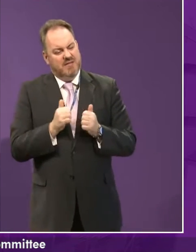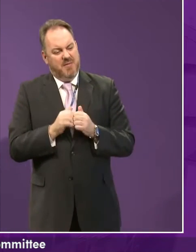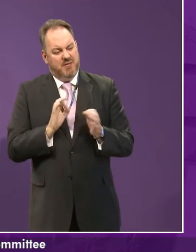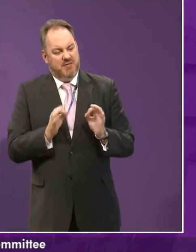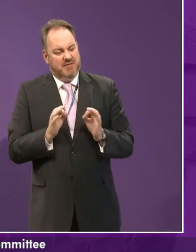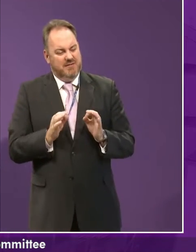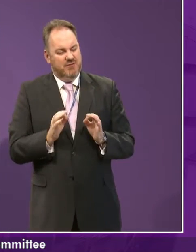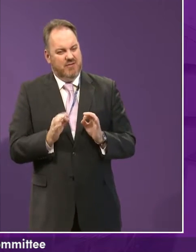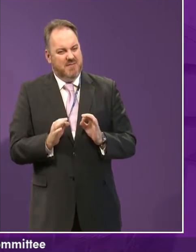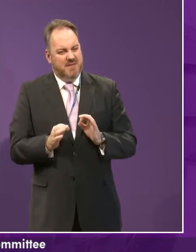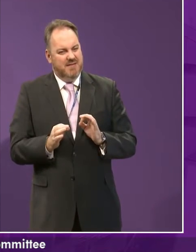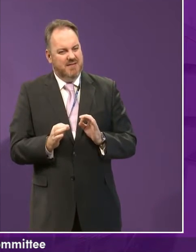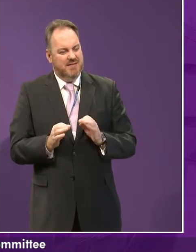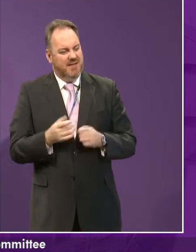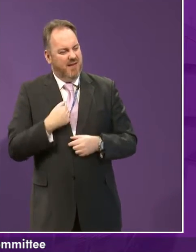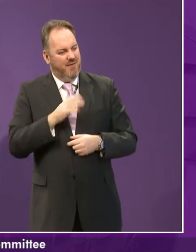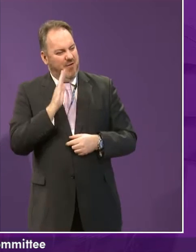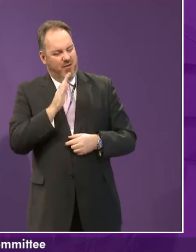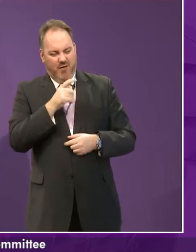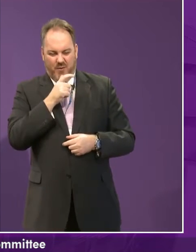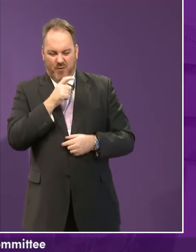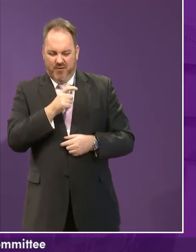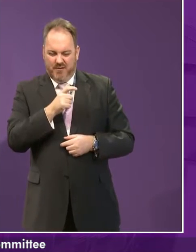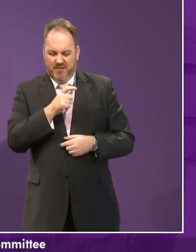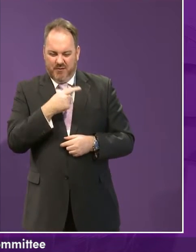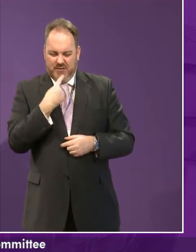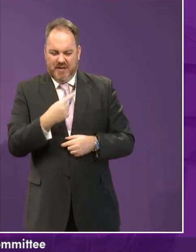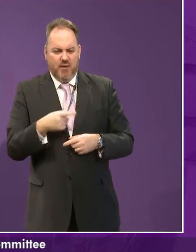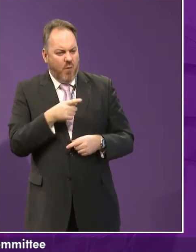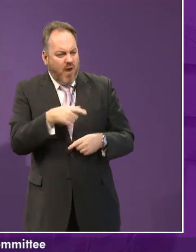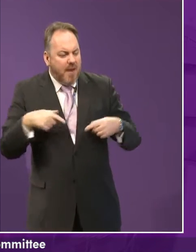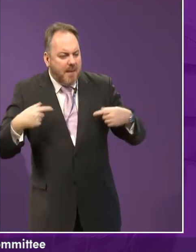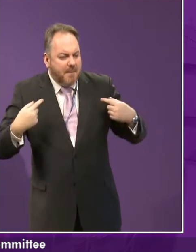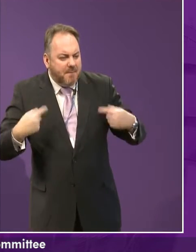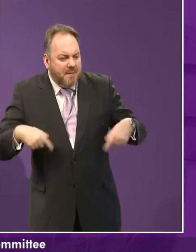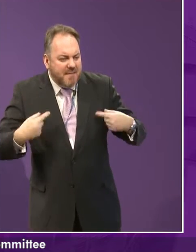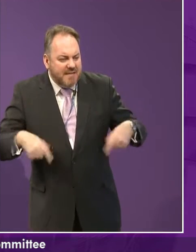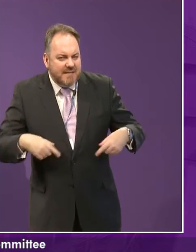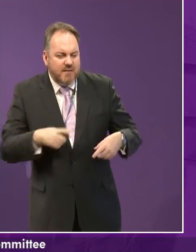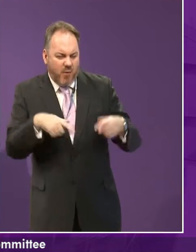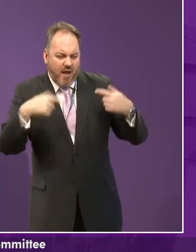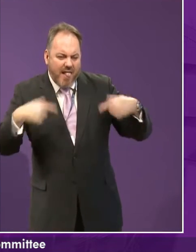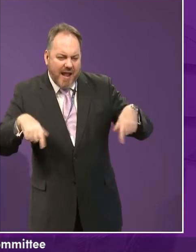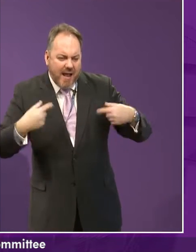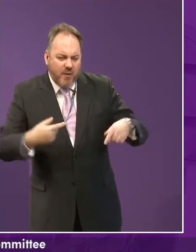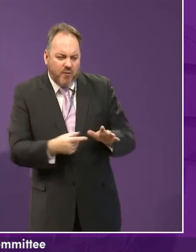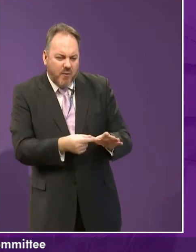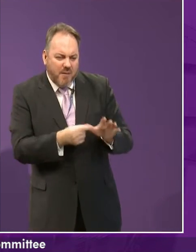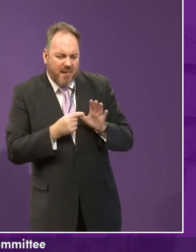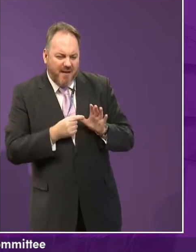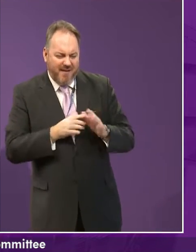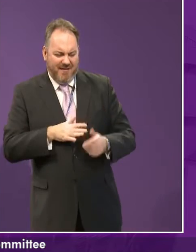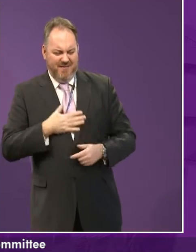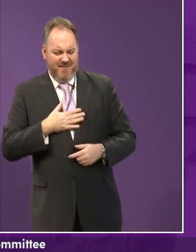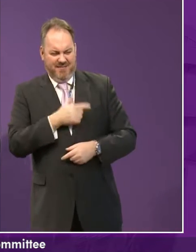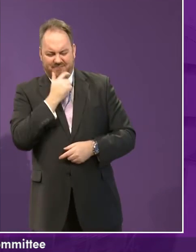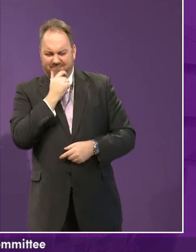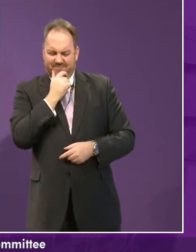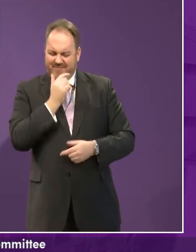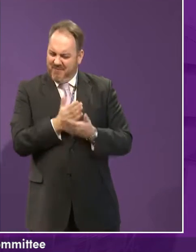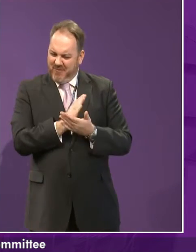word permitted. Someone was permitted to submit an application. But can I ask the panel in general, what work has